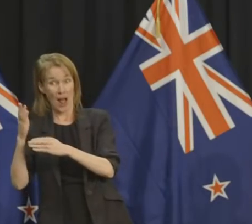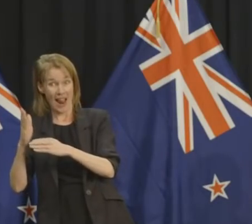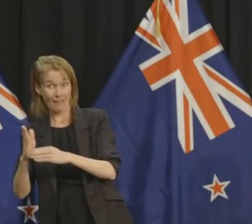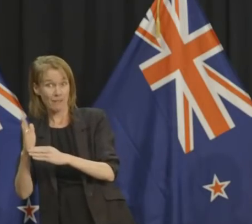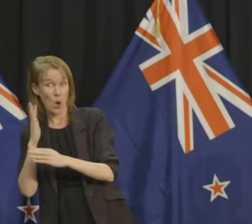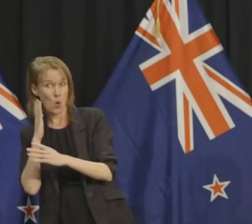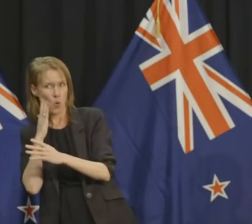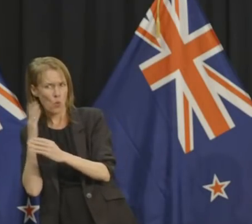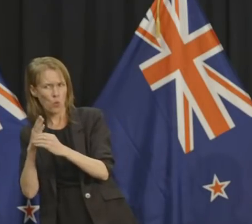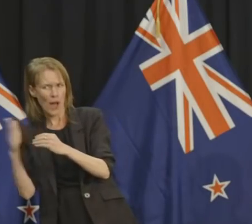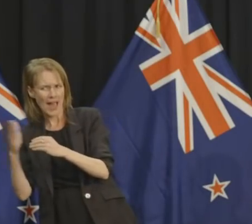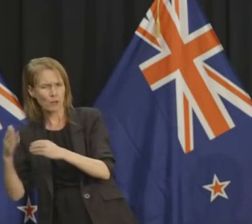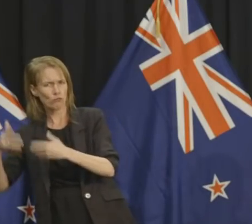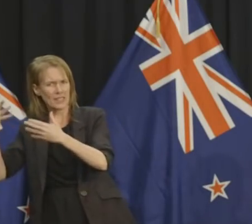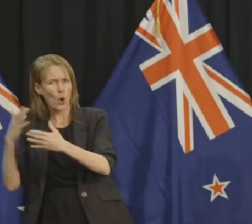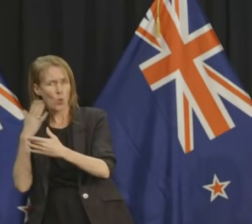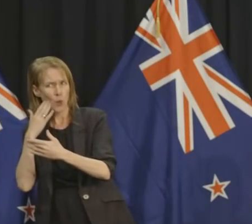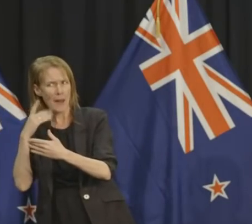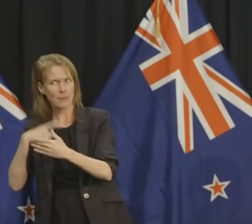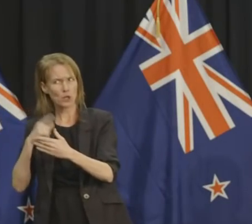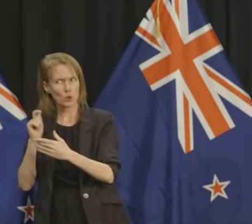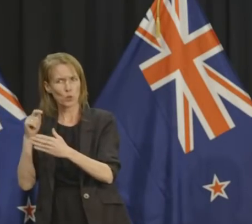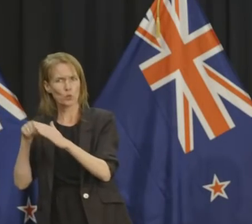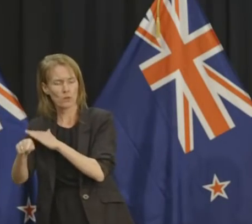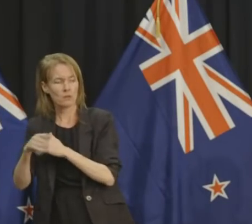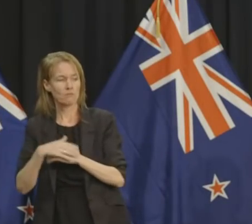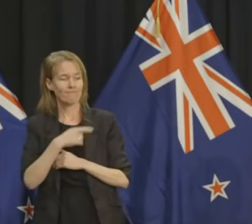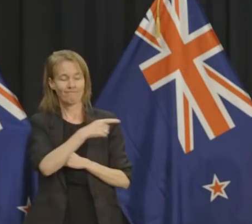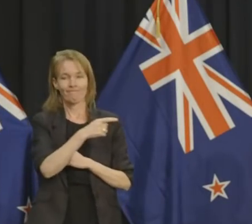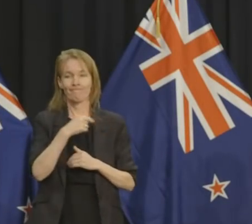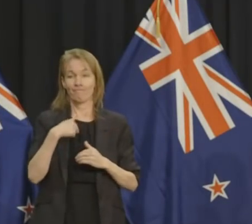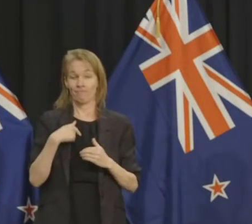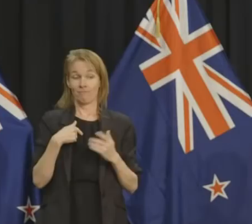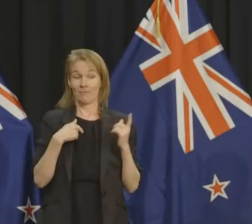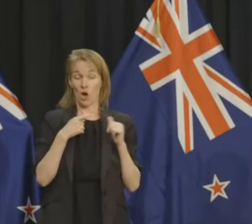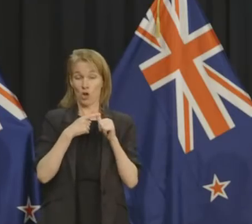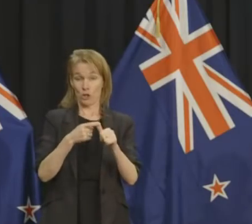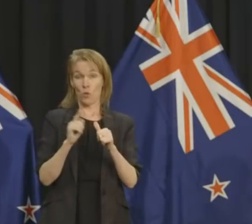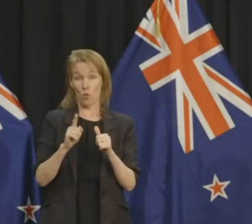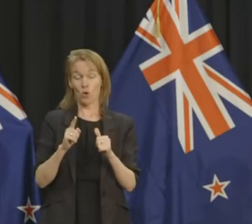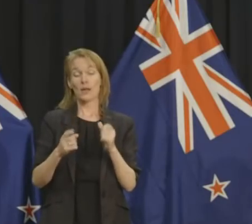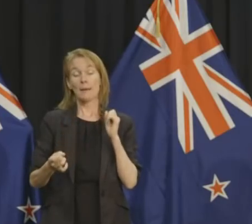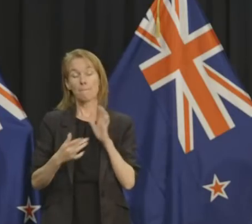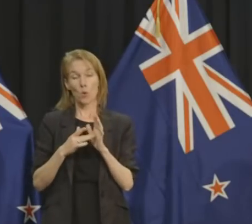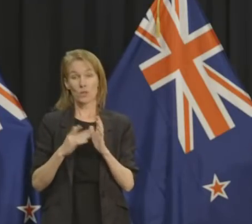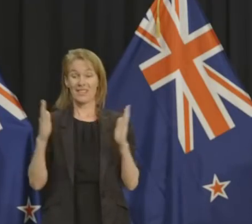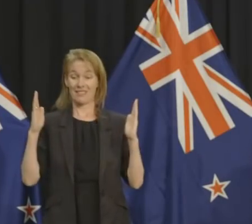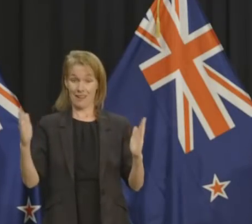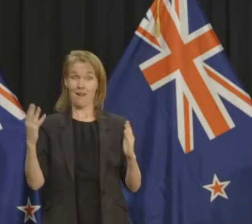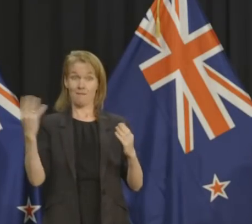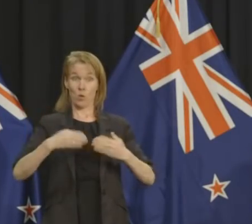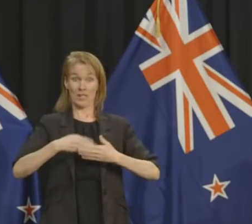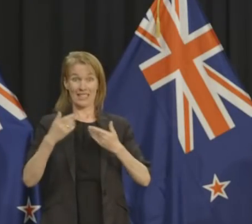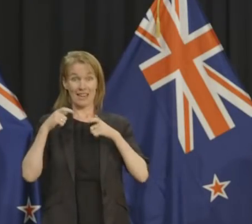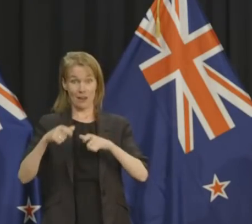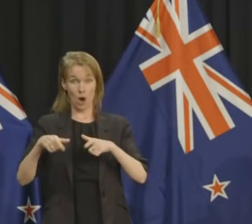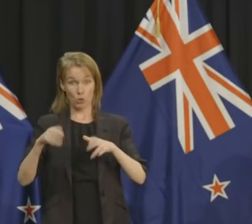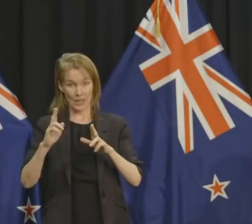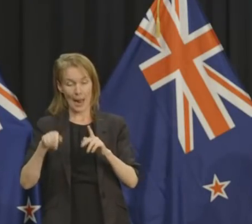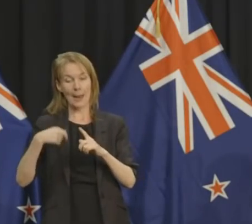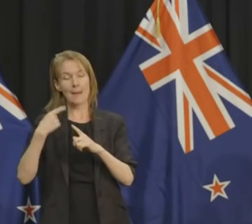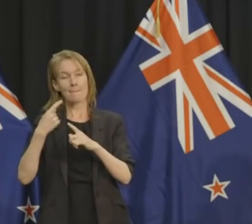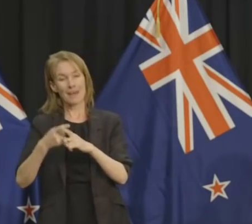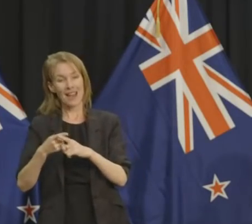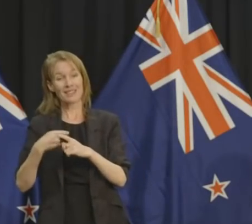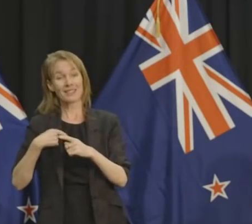time that they got the test, but of course they would have to have a negative test before they were allowed to leave, and they would have to complete their 14 days. Have you received that information back